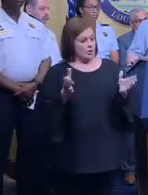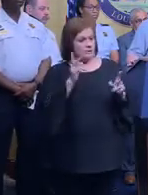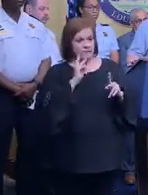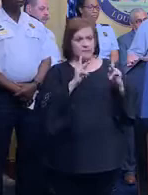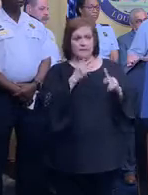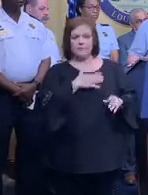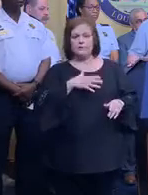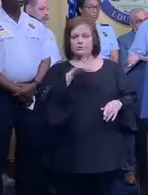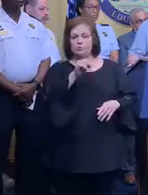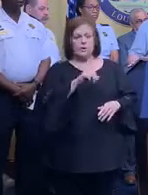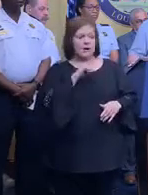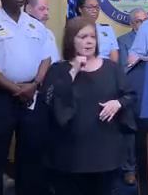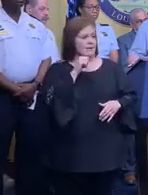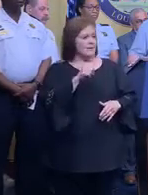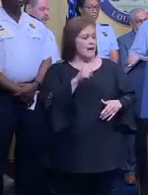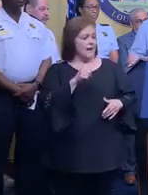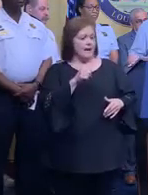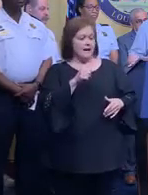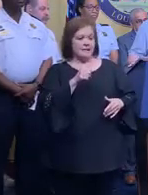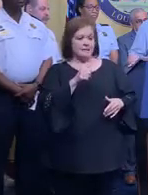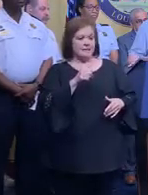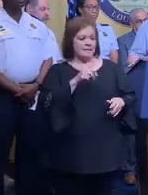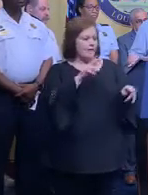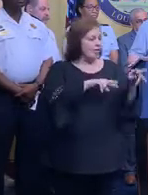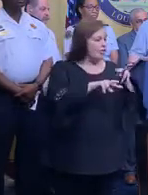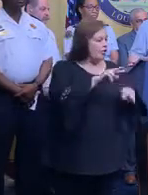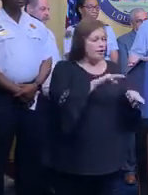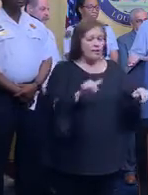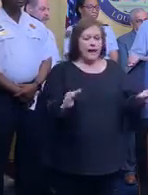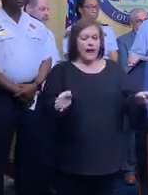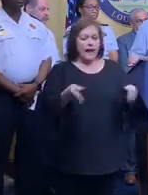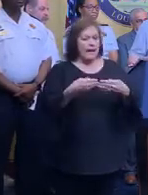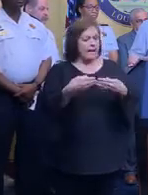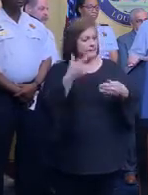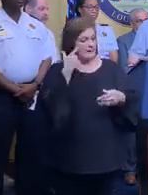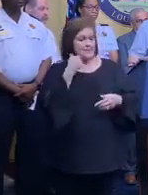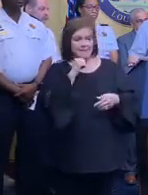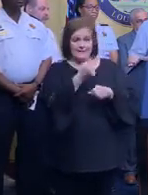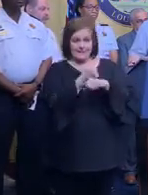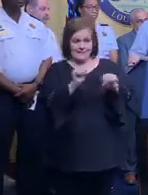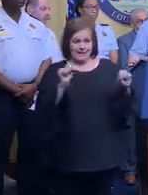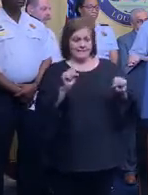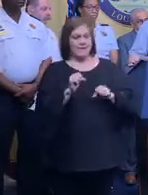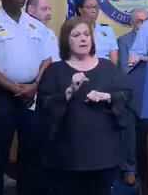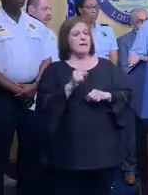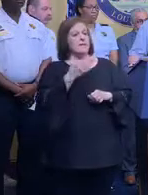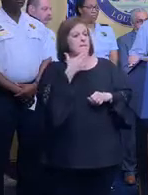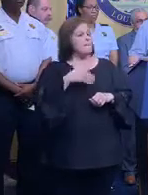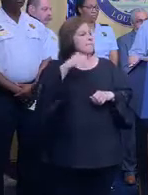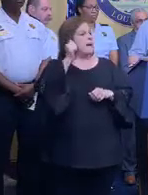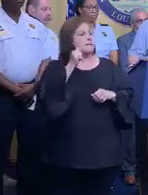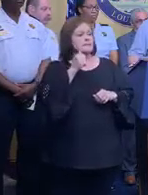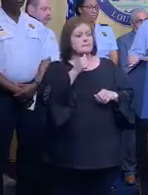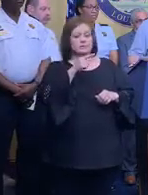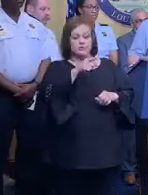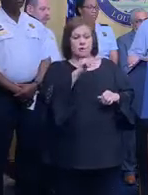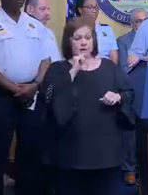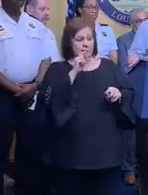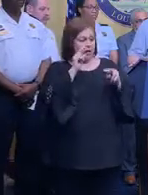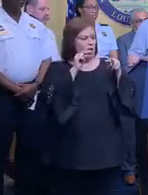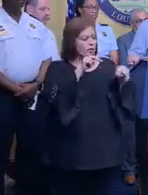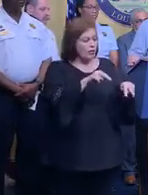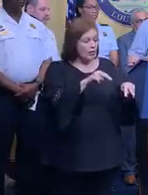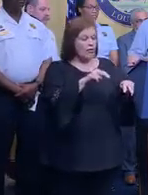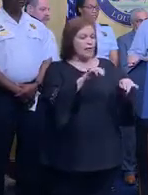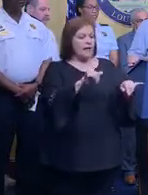to not go near those gates when we're conducting our operations for their own safety. It's best not to be on the flood side of that